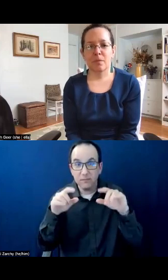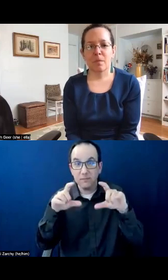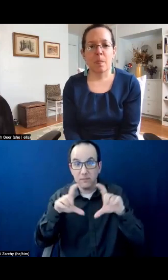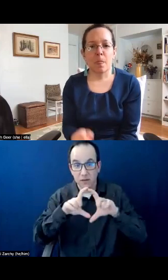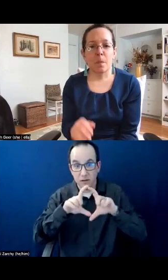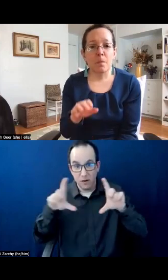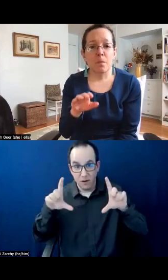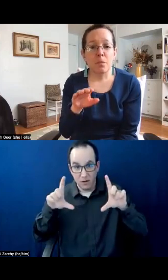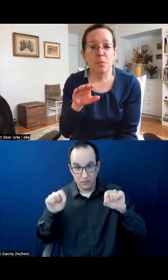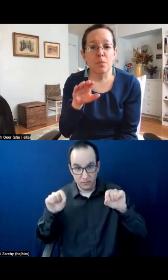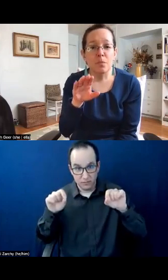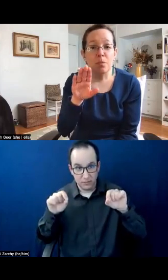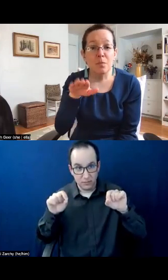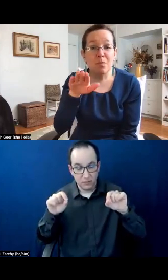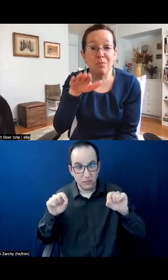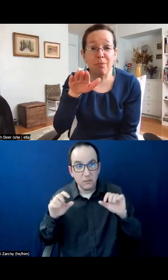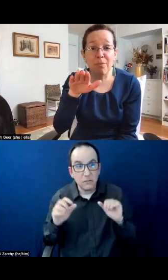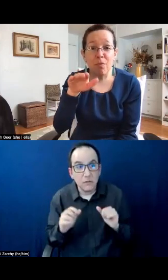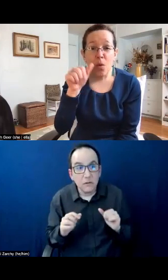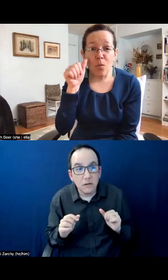that.